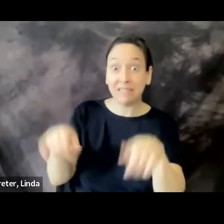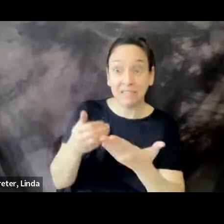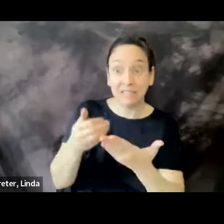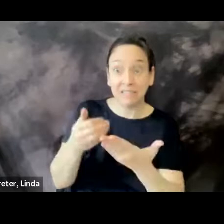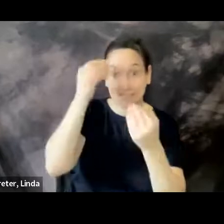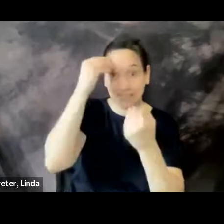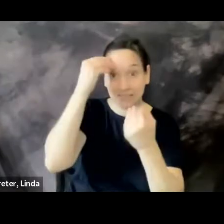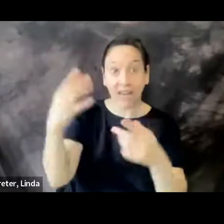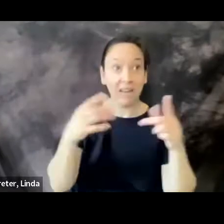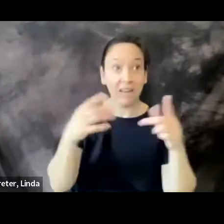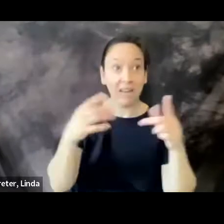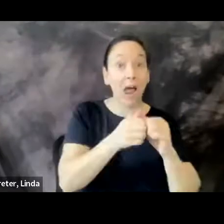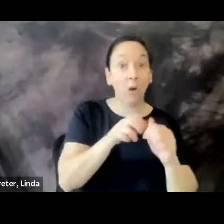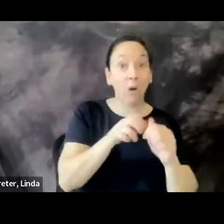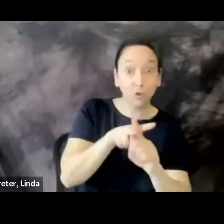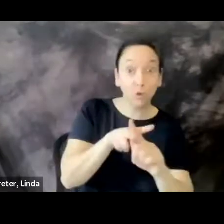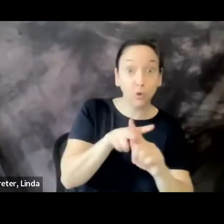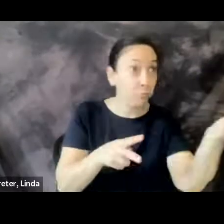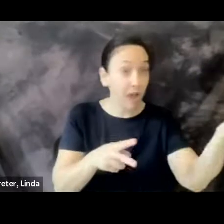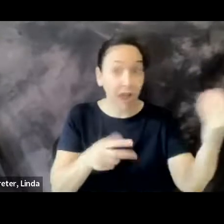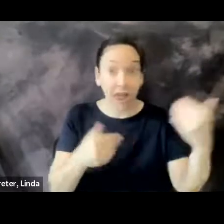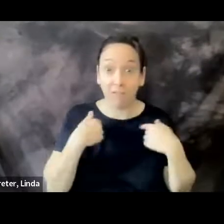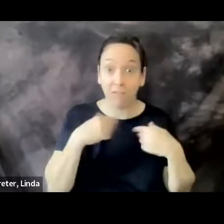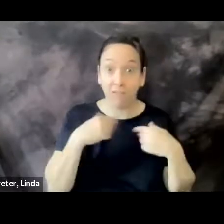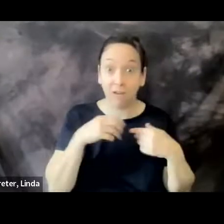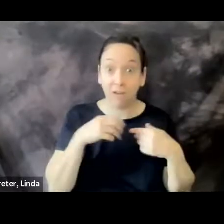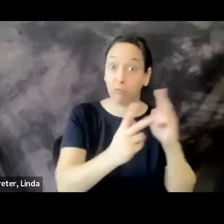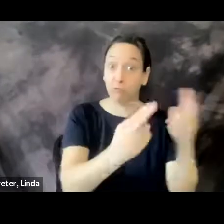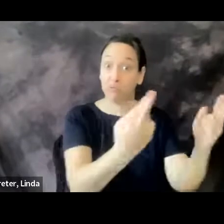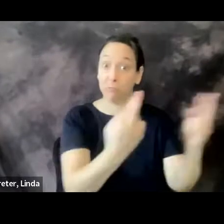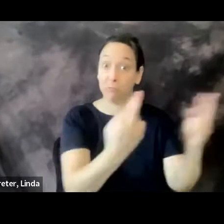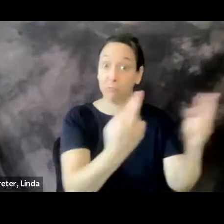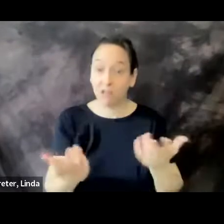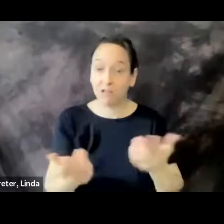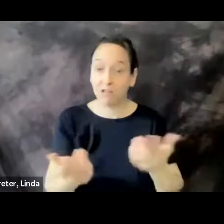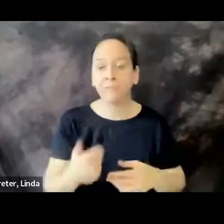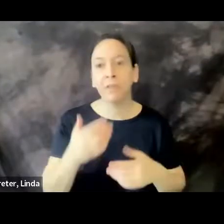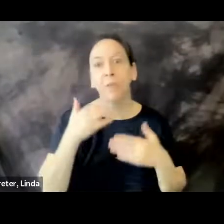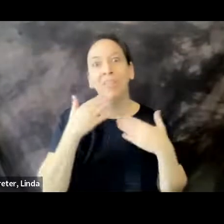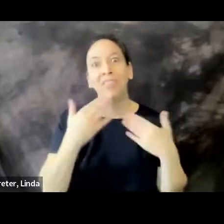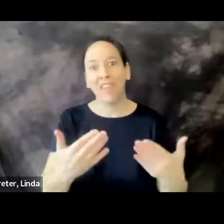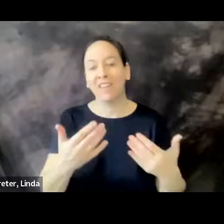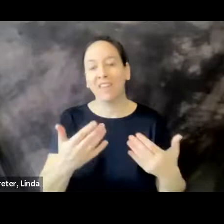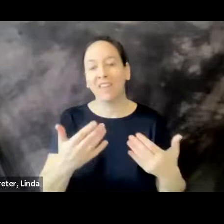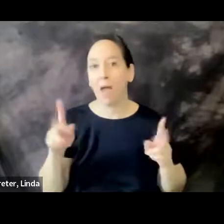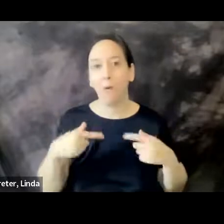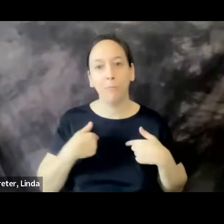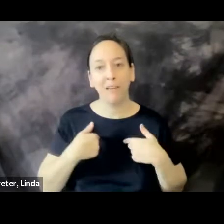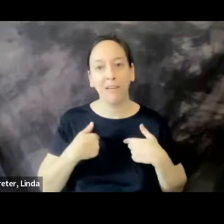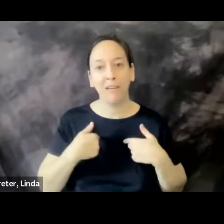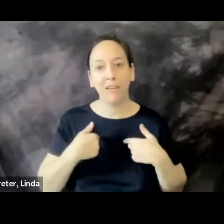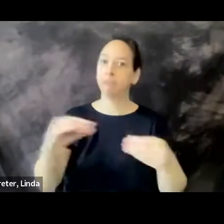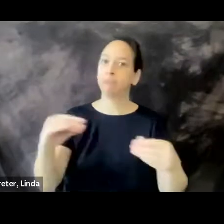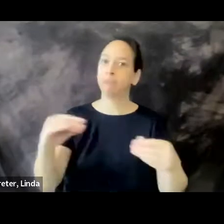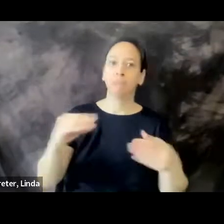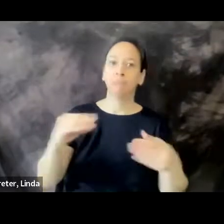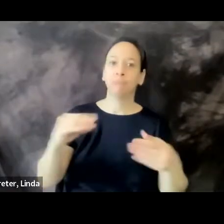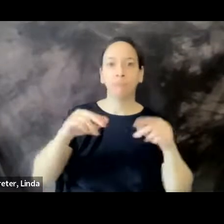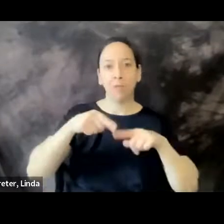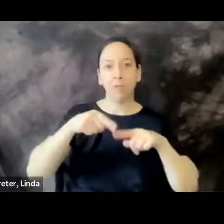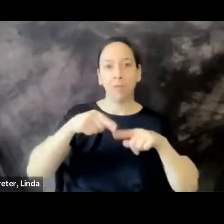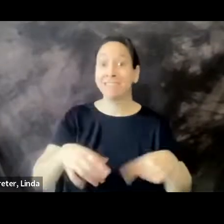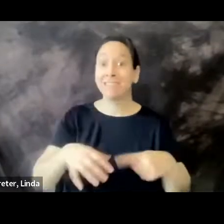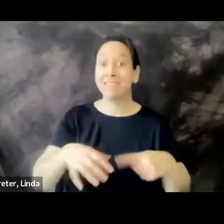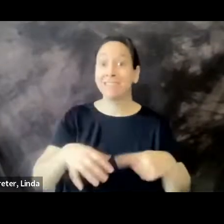Sure. Thank you. Thank you for allowing me to participate in this panel. this information, especially on this day that